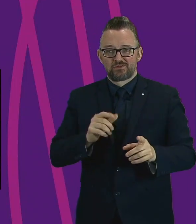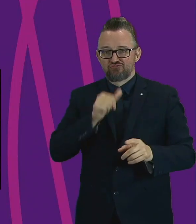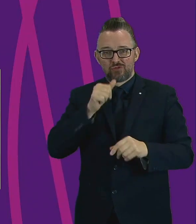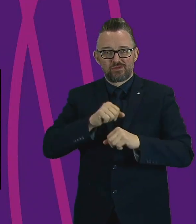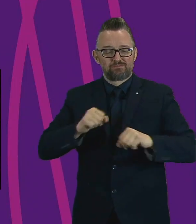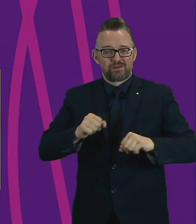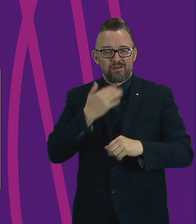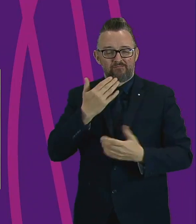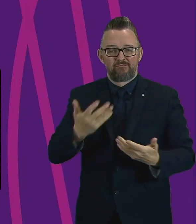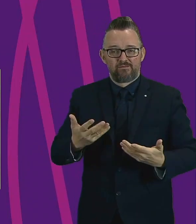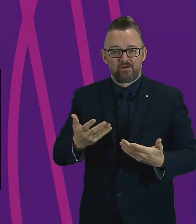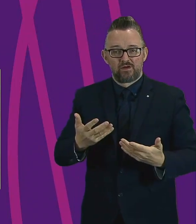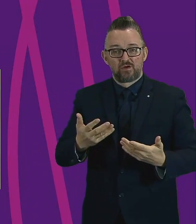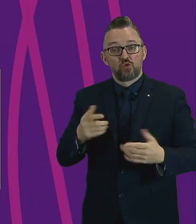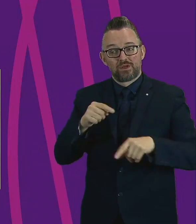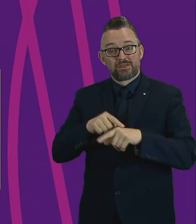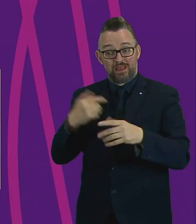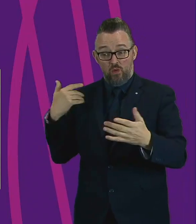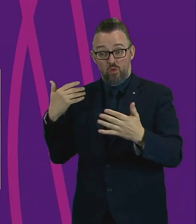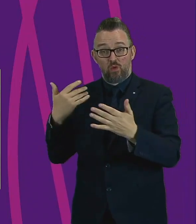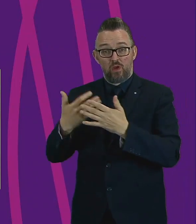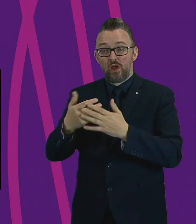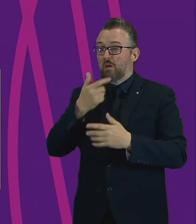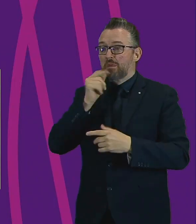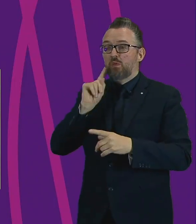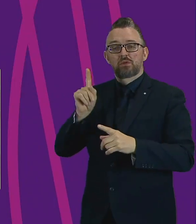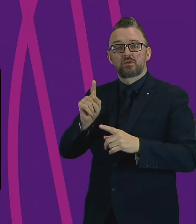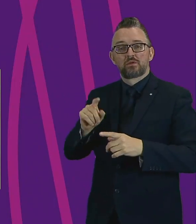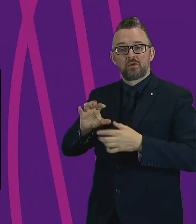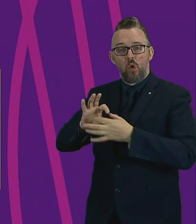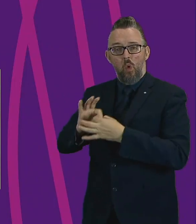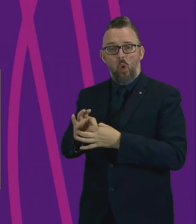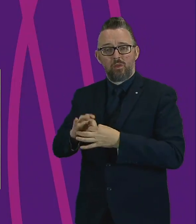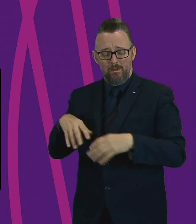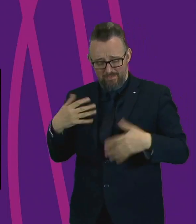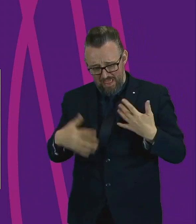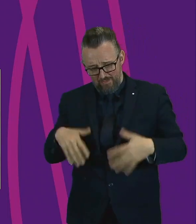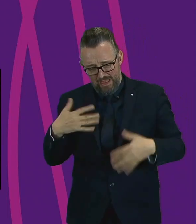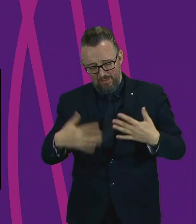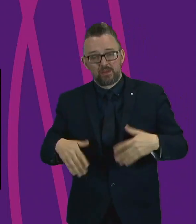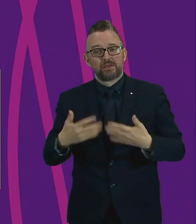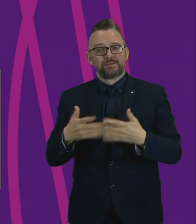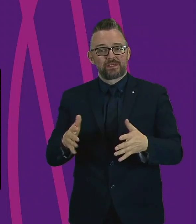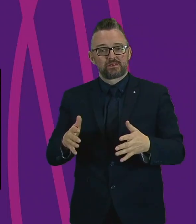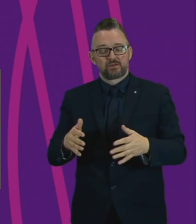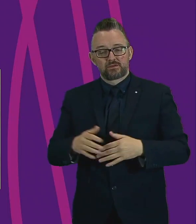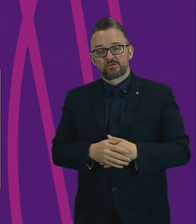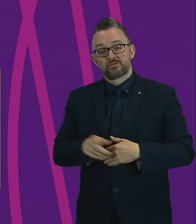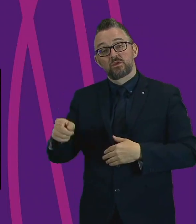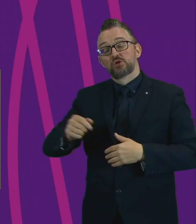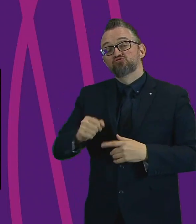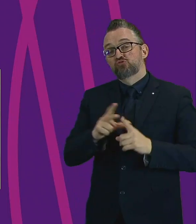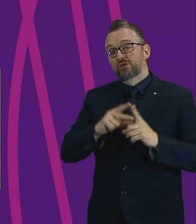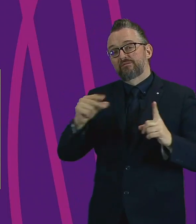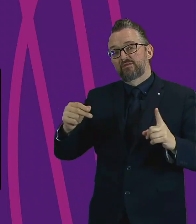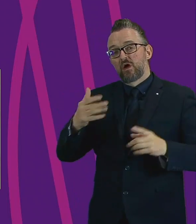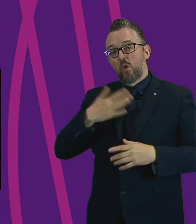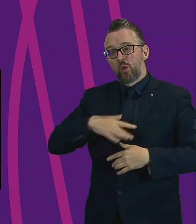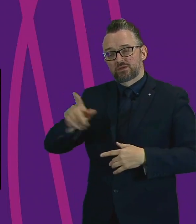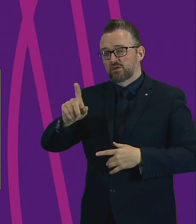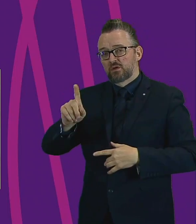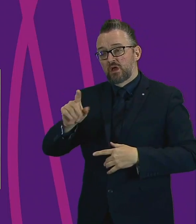over this period of time have been at home suffering in pain. For some weeks now, Scottish Conservatives have been calling for ministers to set out a